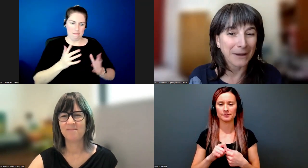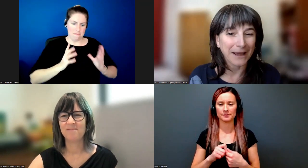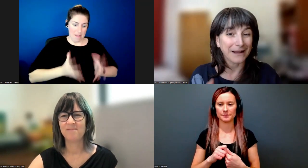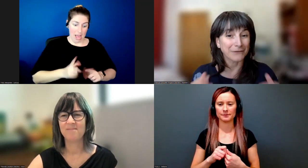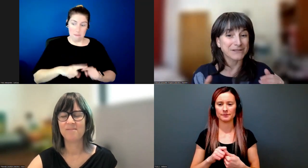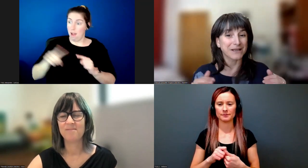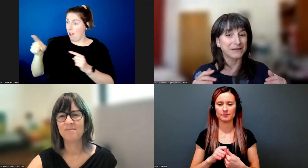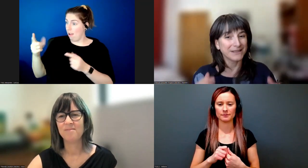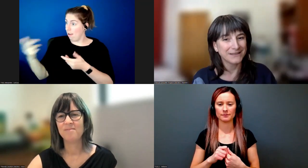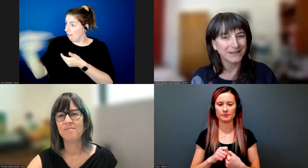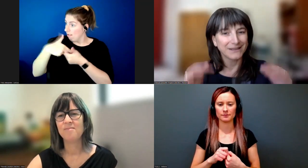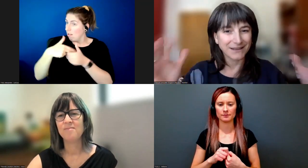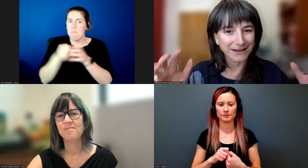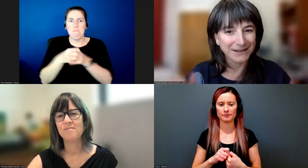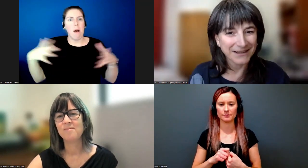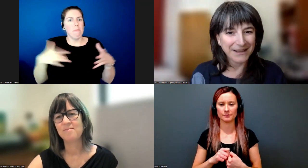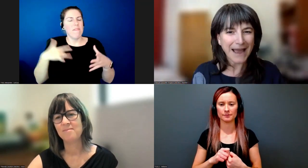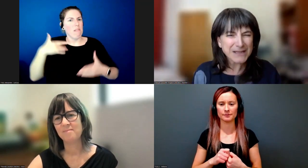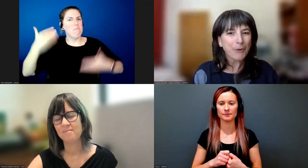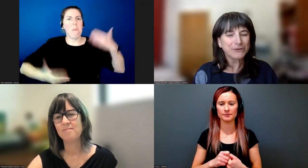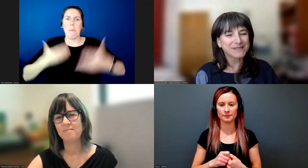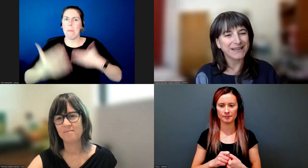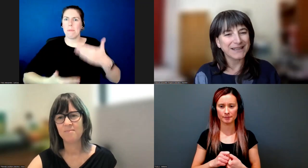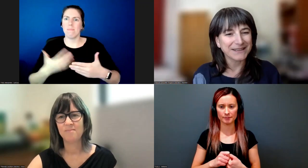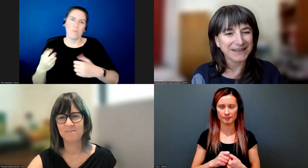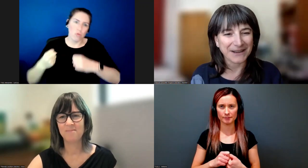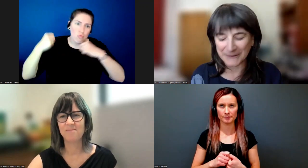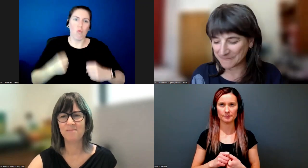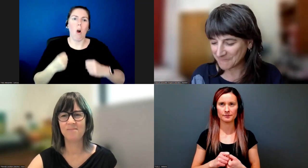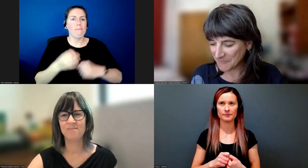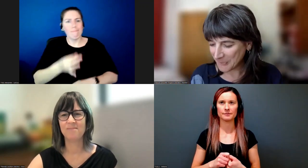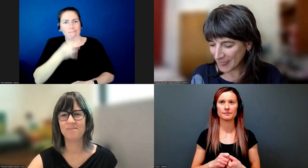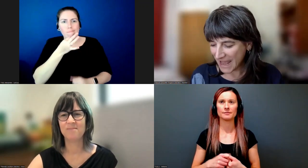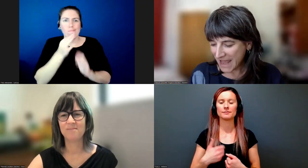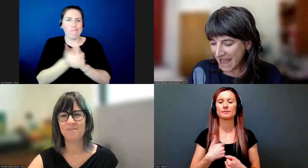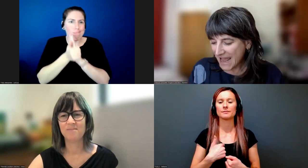like all of a sudden experts in